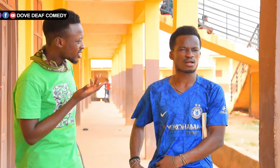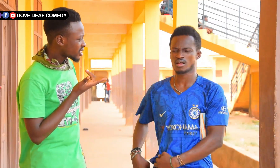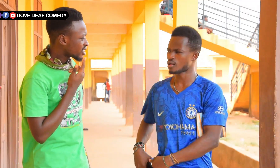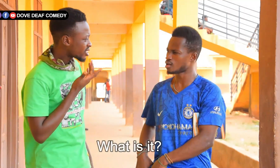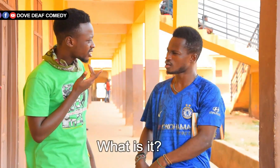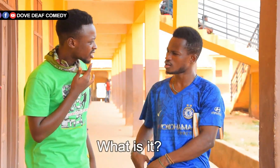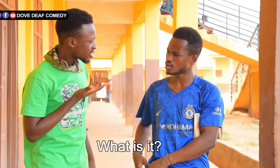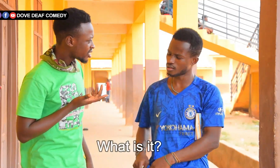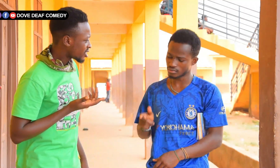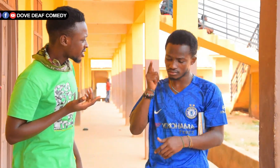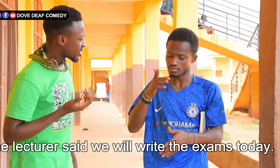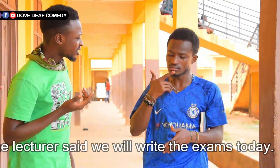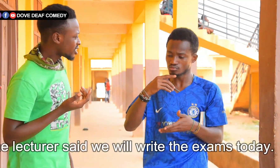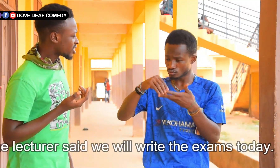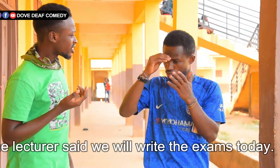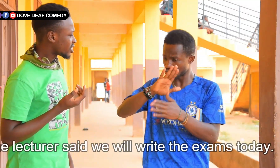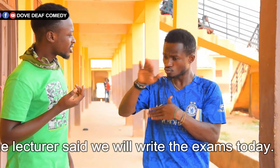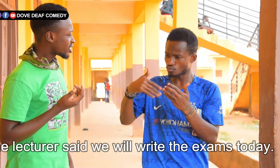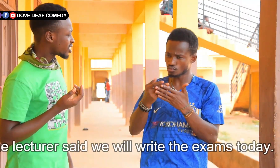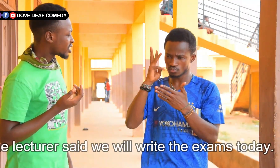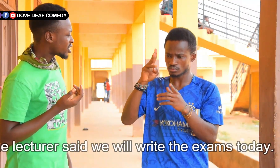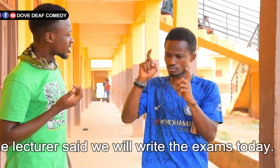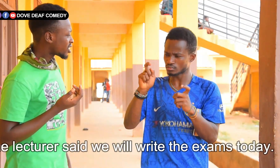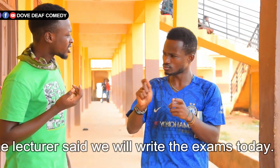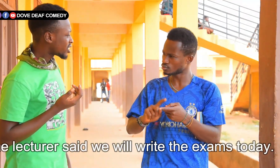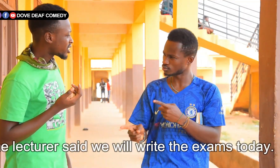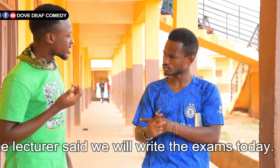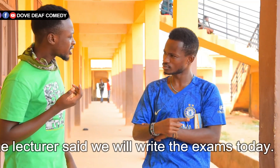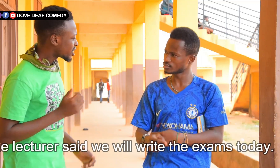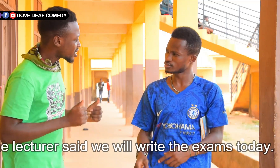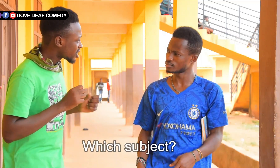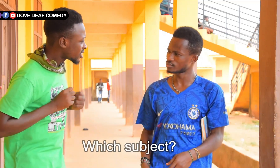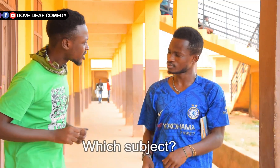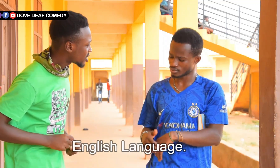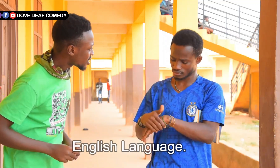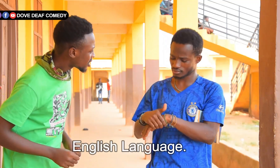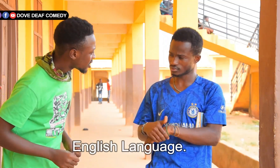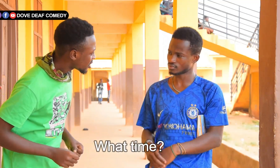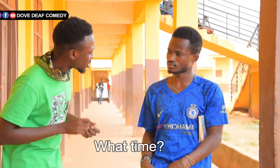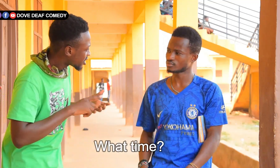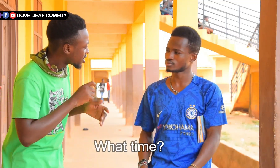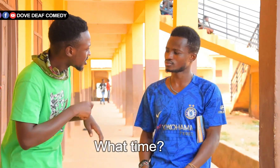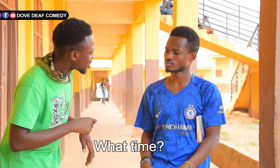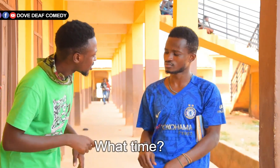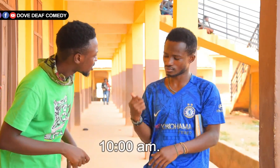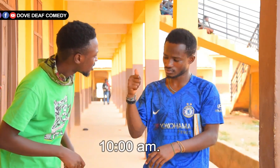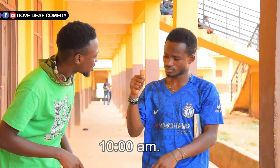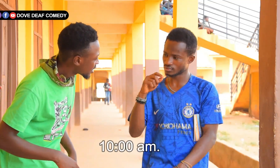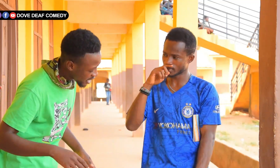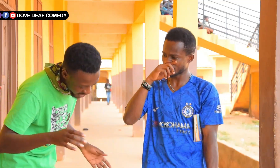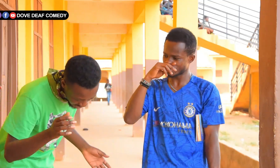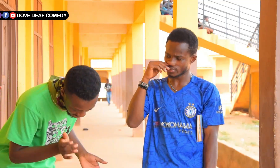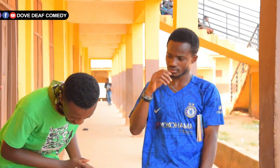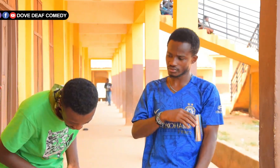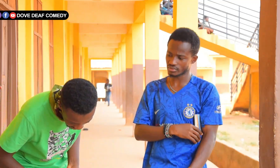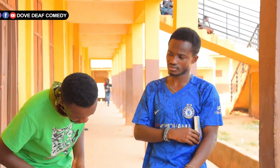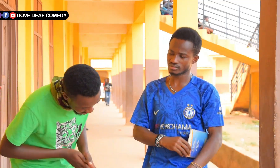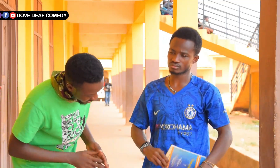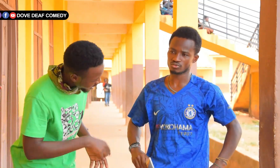What is it? The lecturer said we will write the exams today. Which subject? English language. 10 a.m.